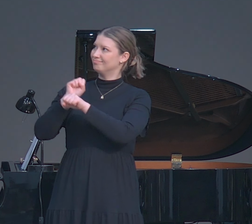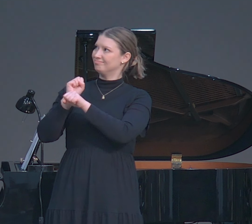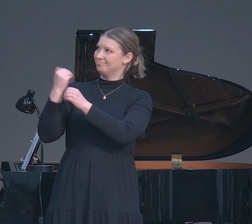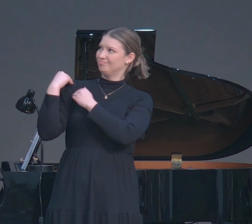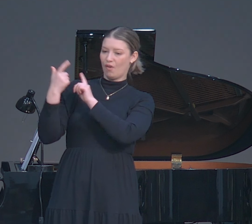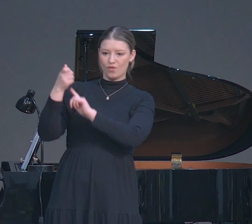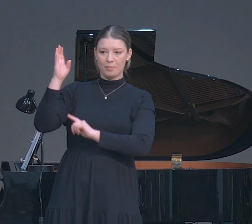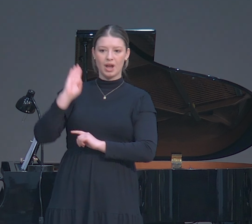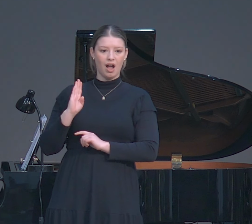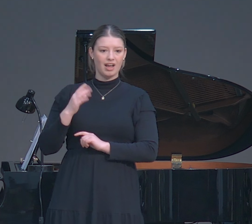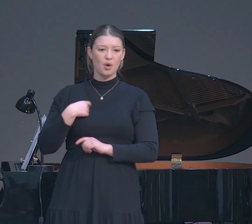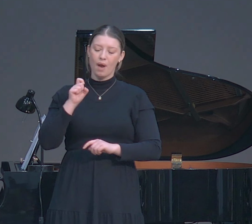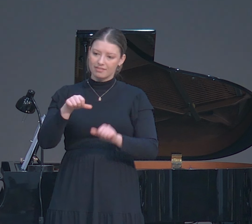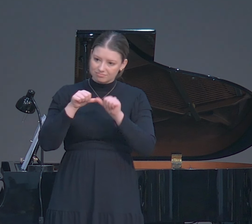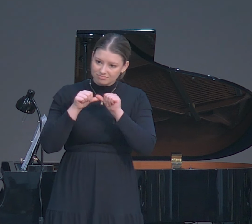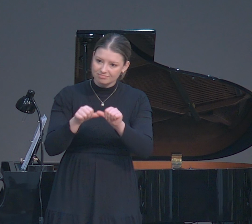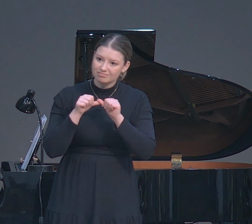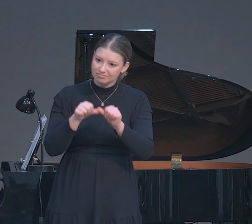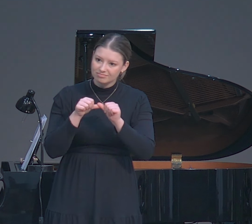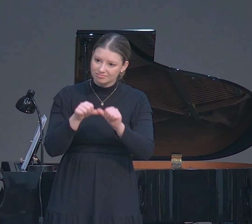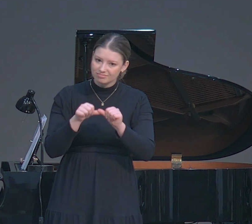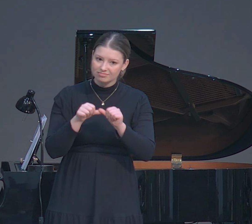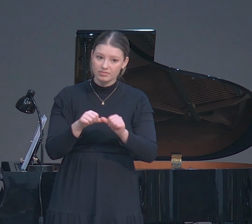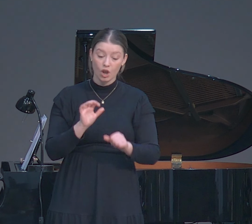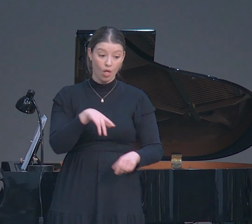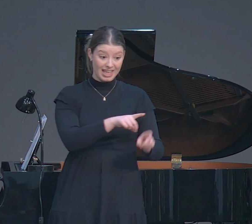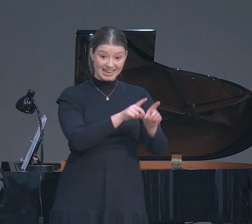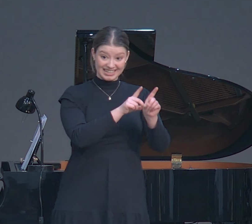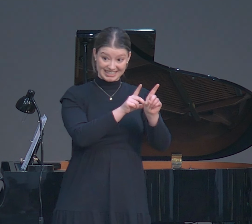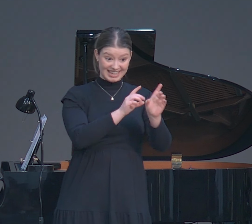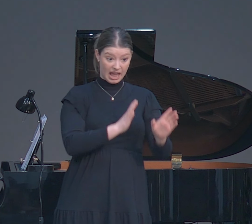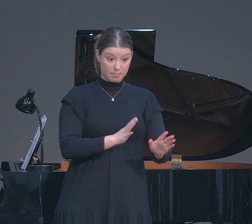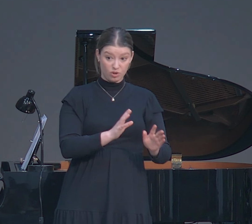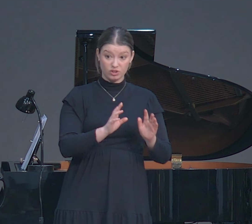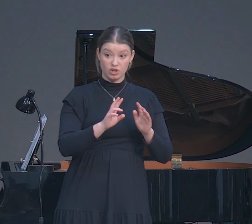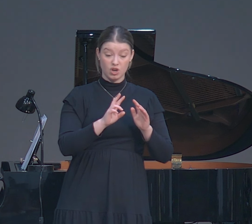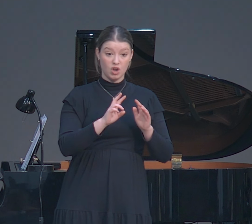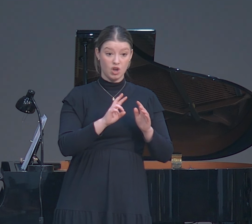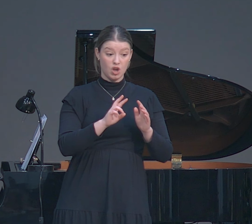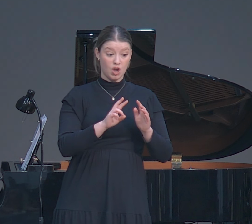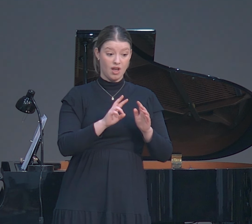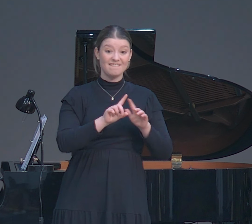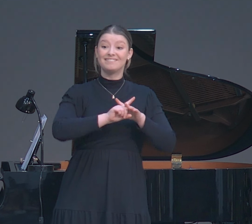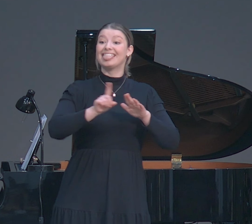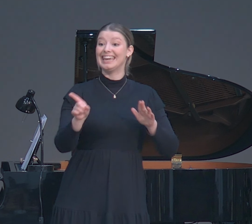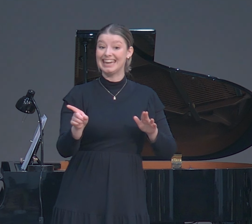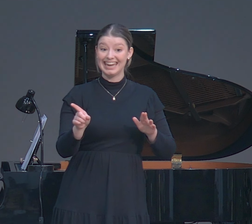must continue. So for the disciples to flee, using Jesus' words,